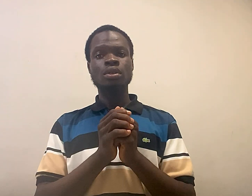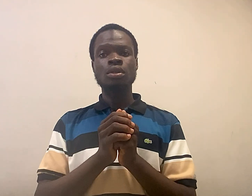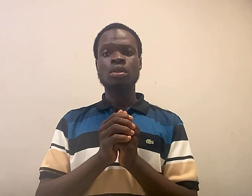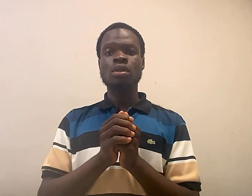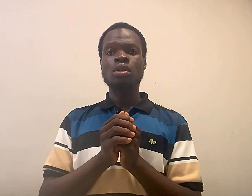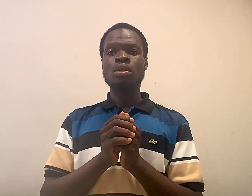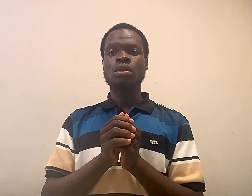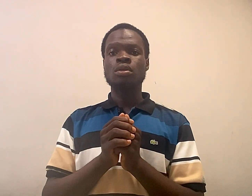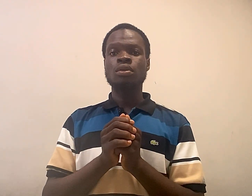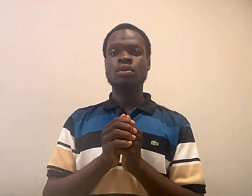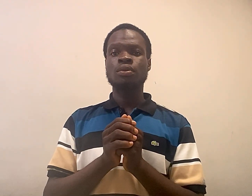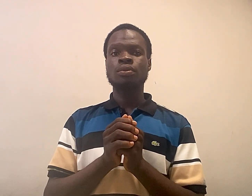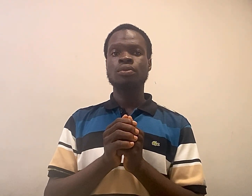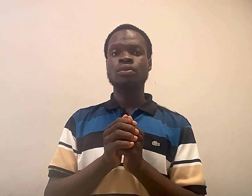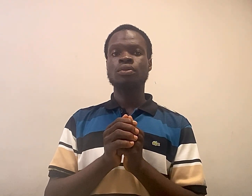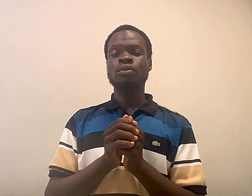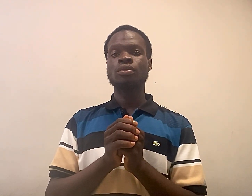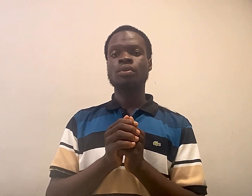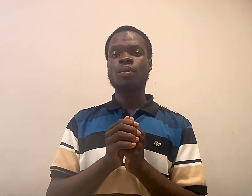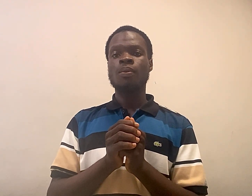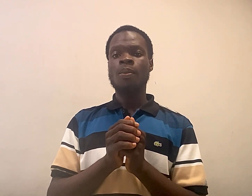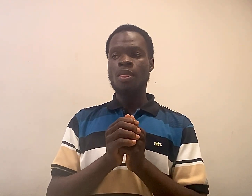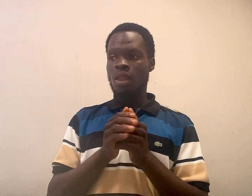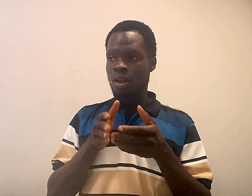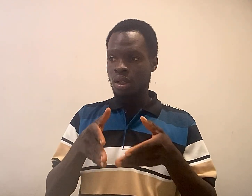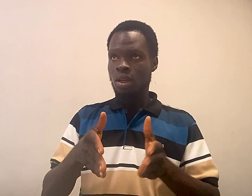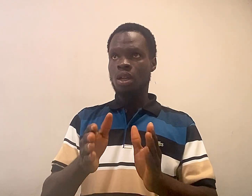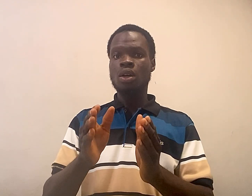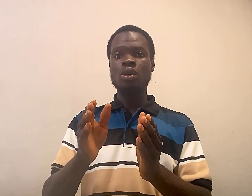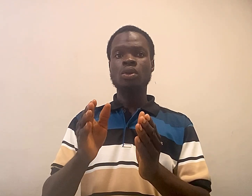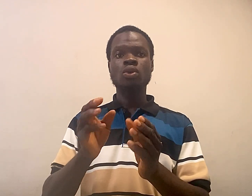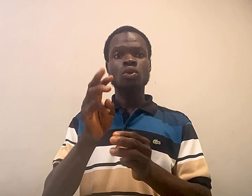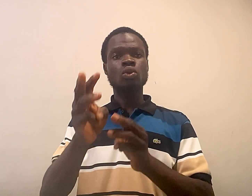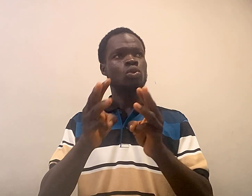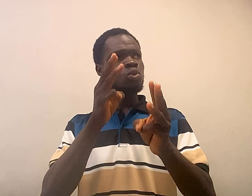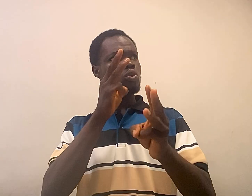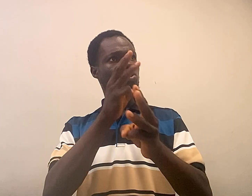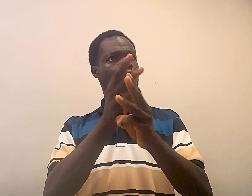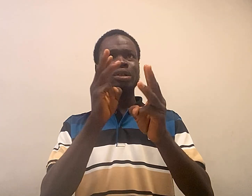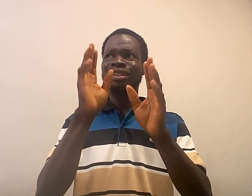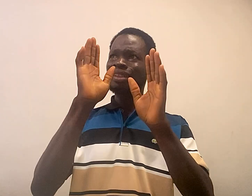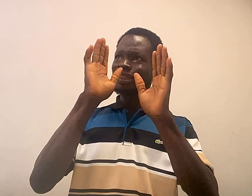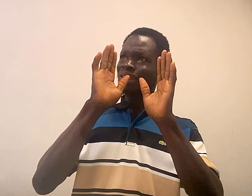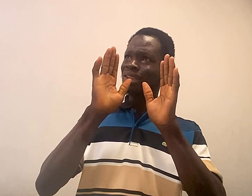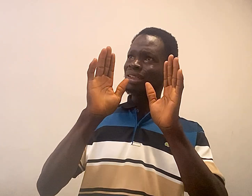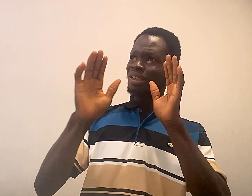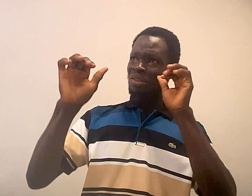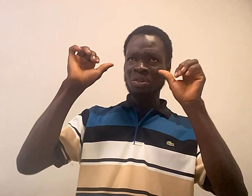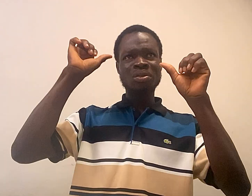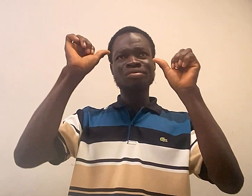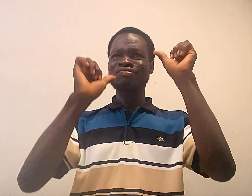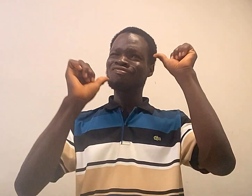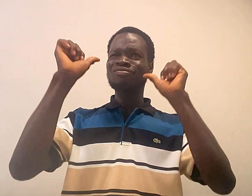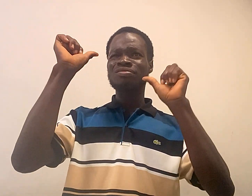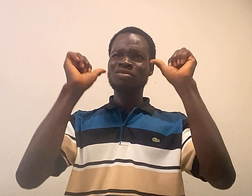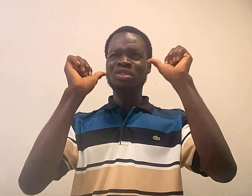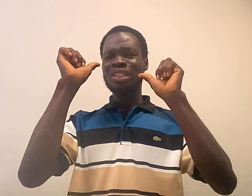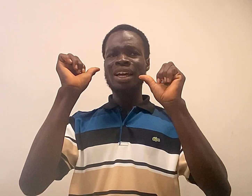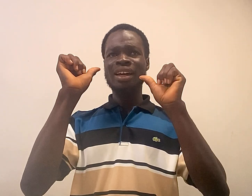stone. Let the world wonder. Let them guess. Mystery